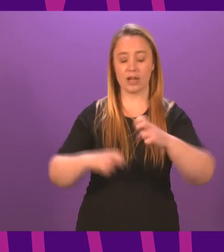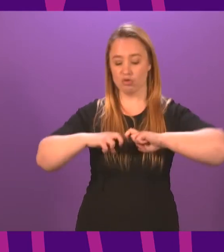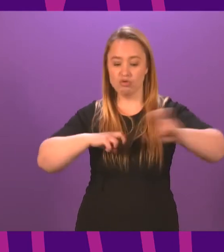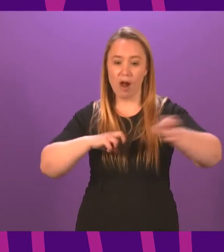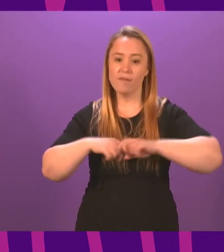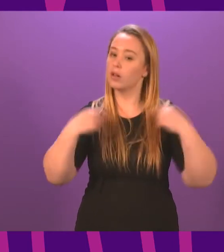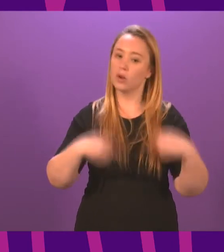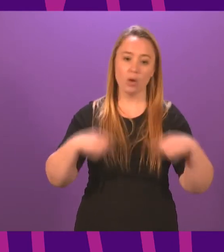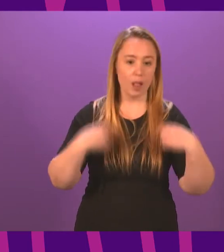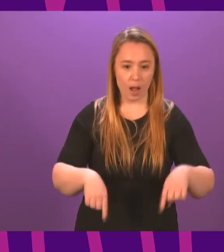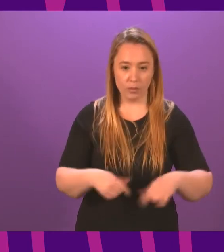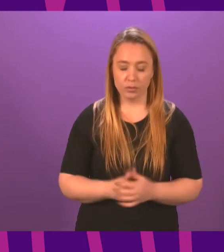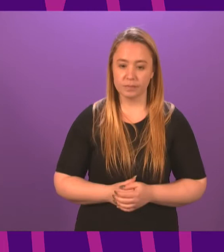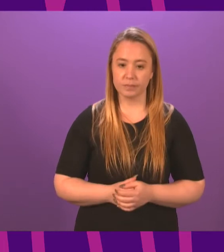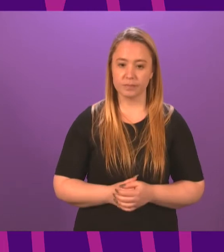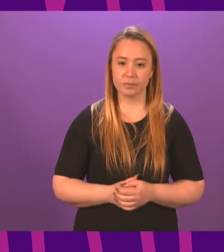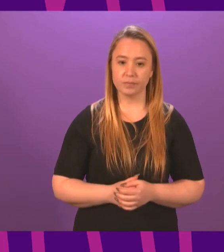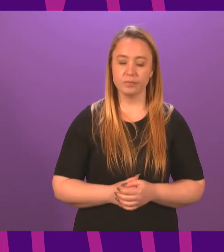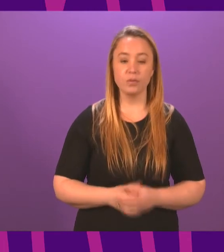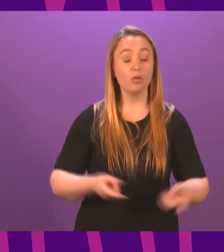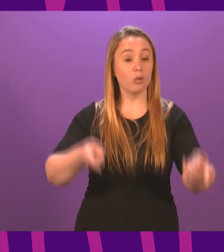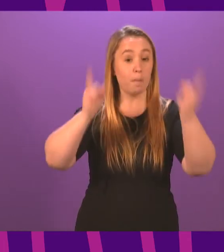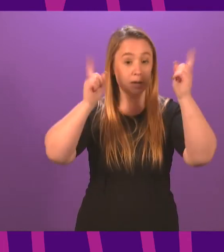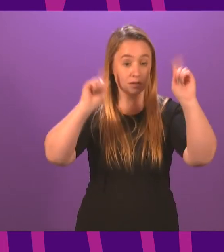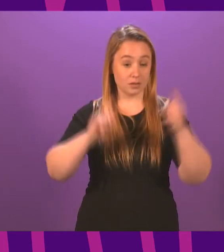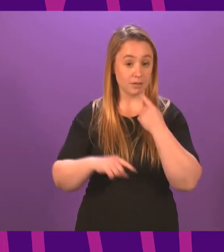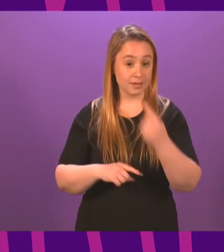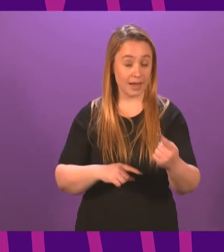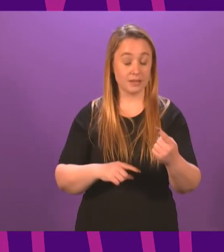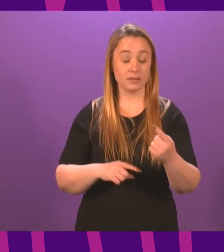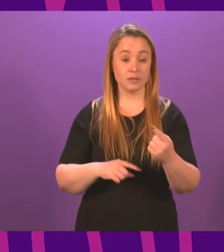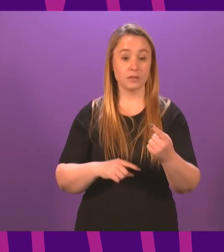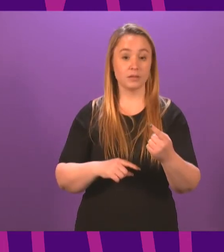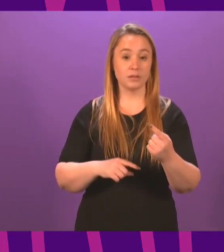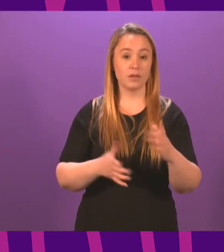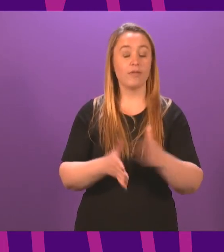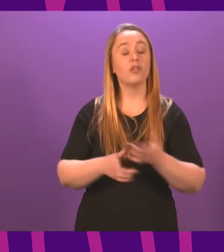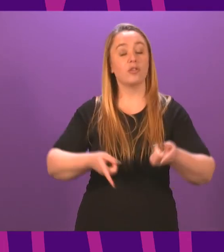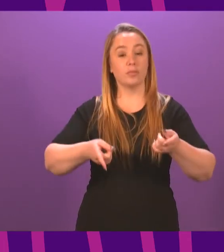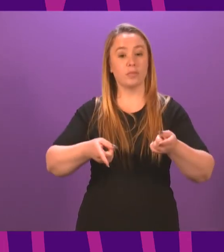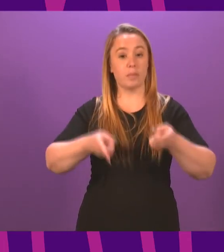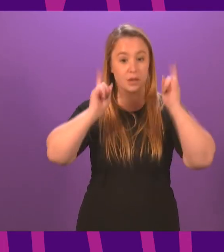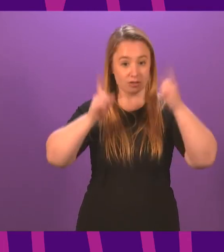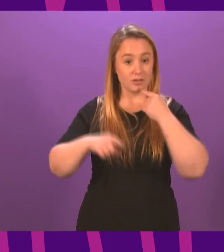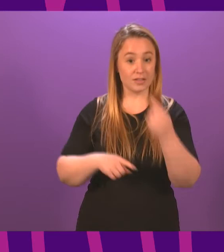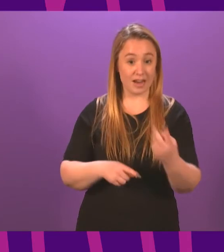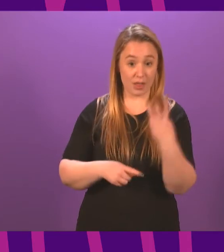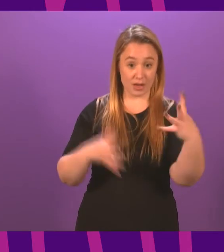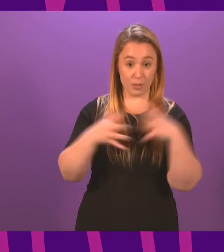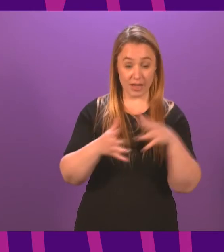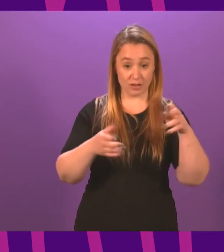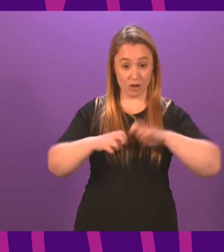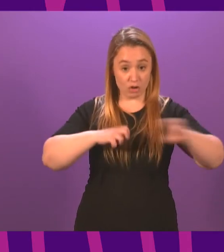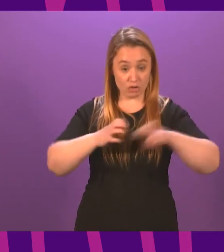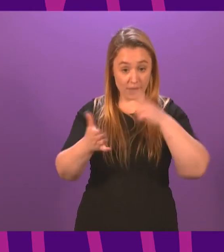used. And in addition, despite what the Minister said at the beginning, the First Minister said that the travel ban will not necessarily end in 3 weeks.